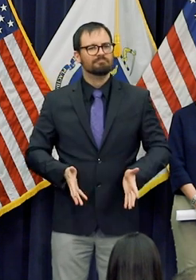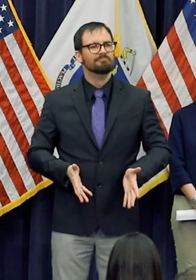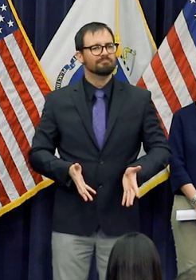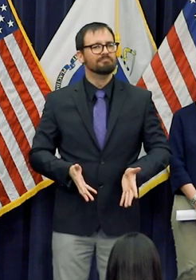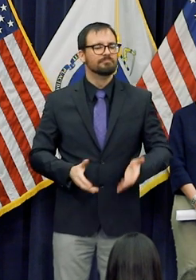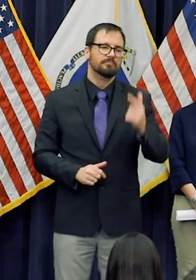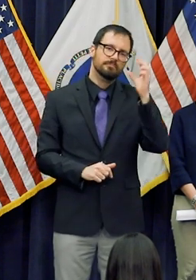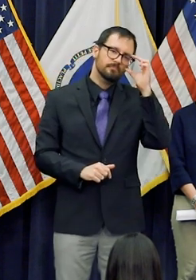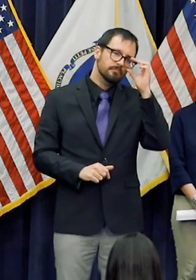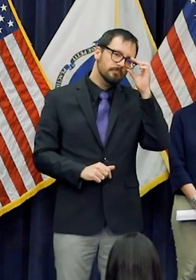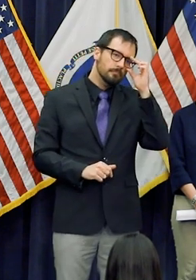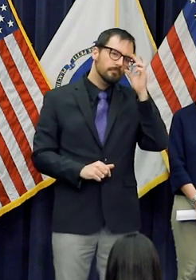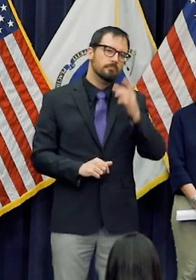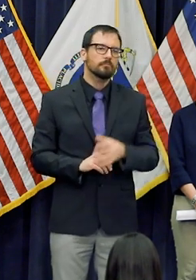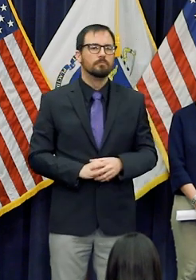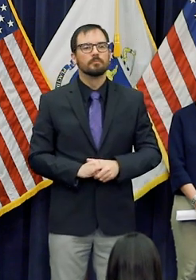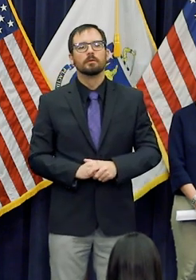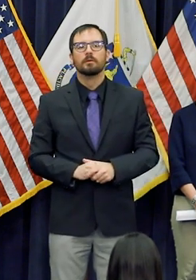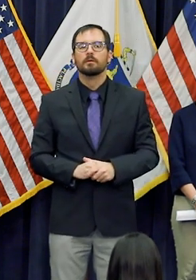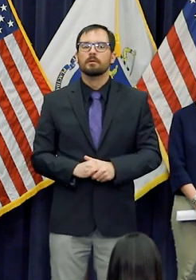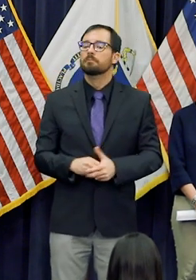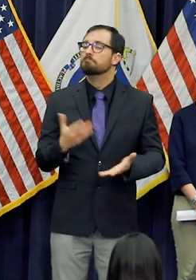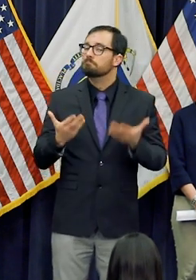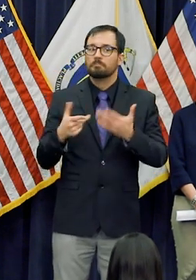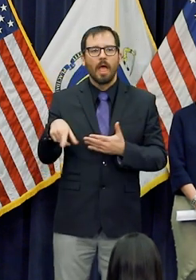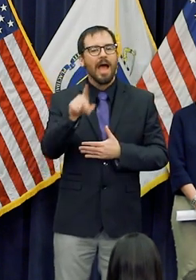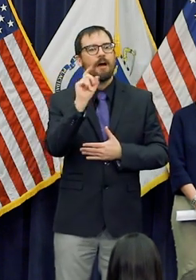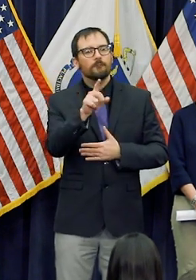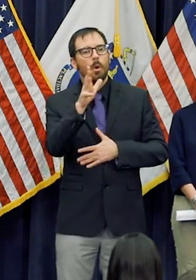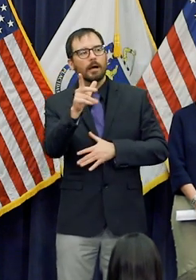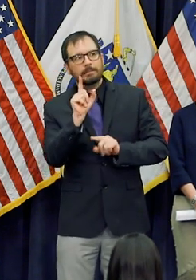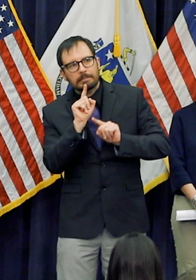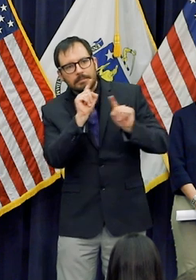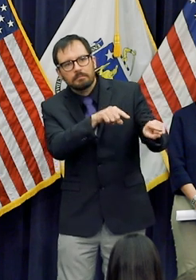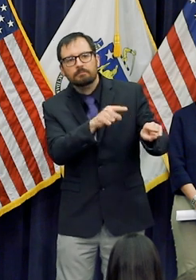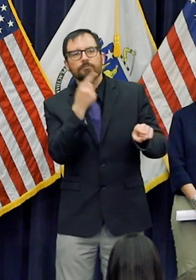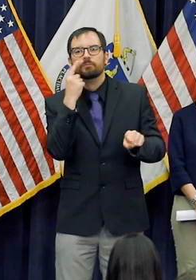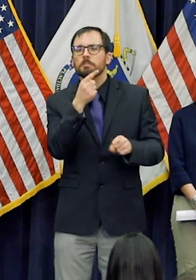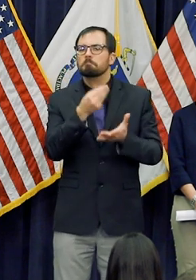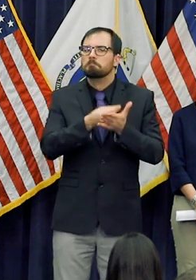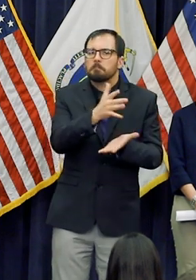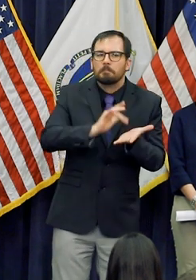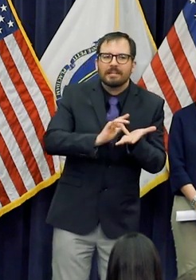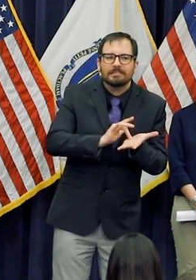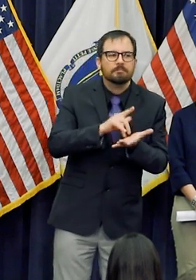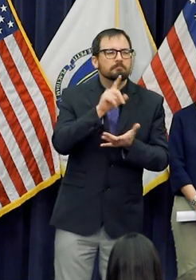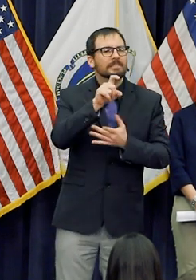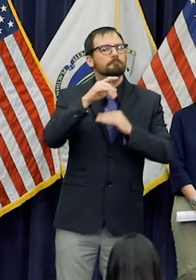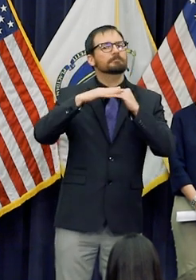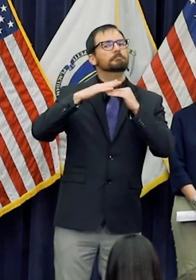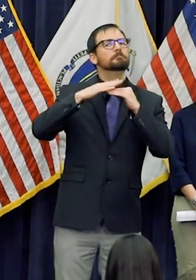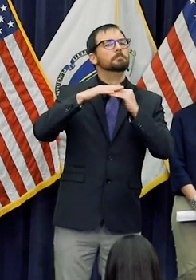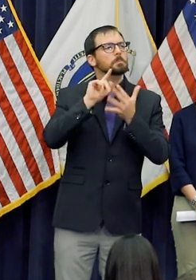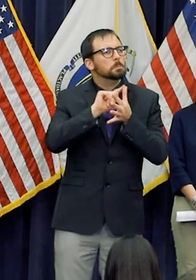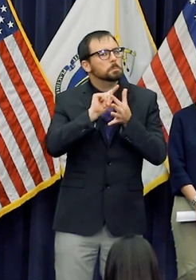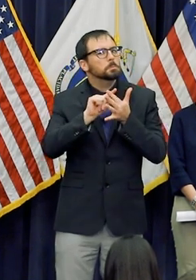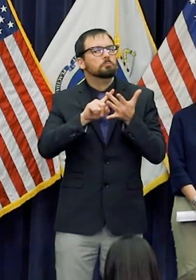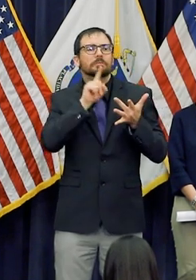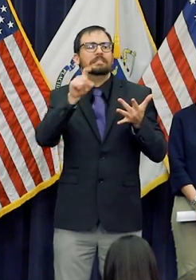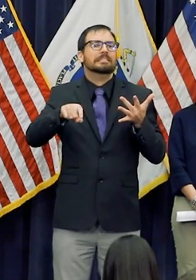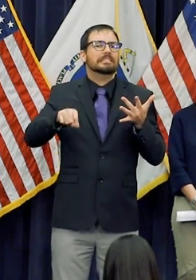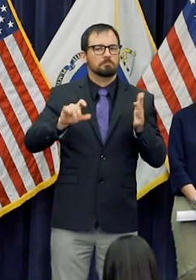course, for medications or other essential resources. But when you return home, please remember to wash your